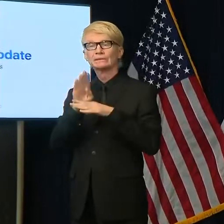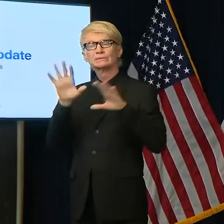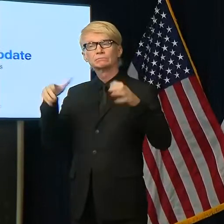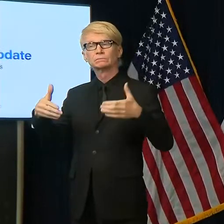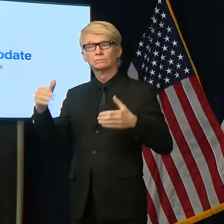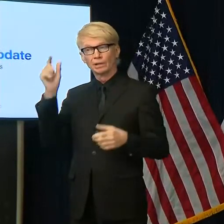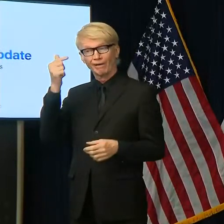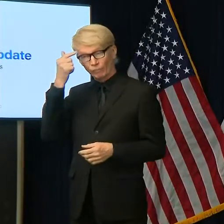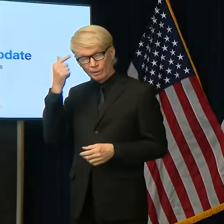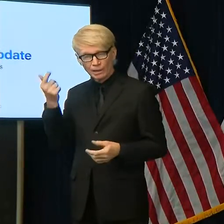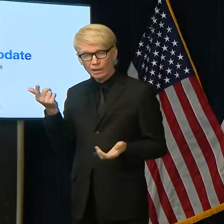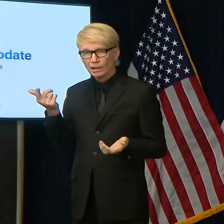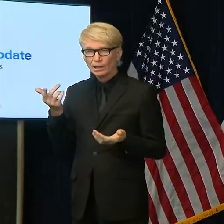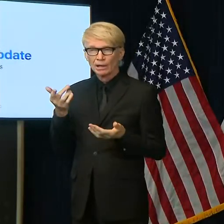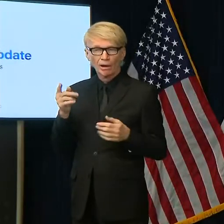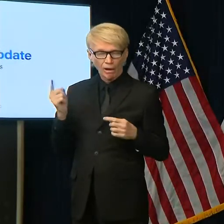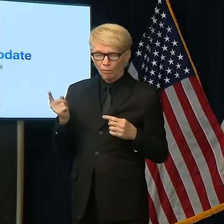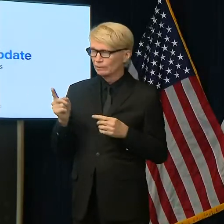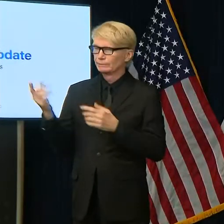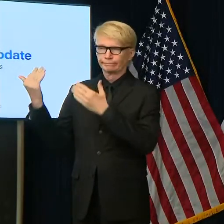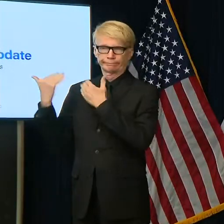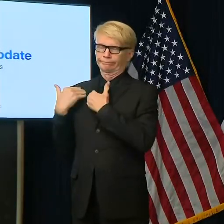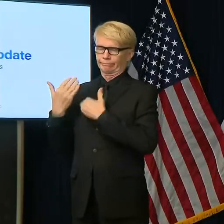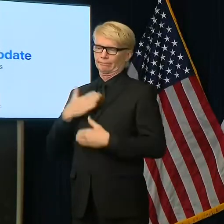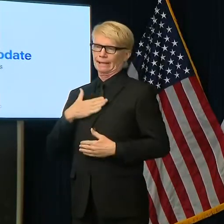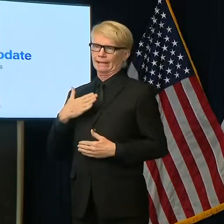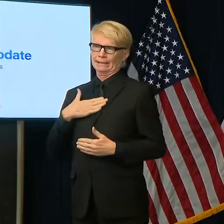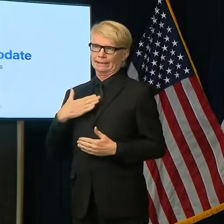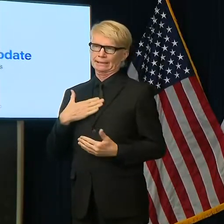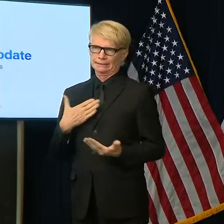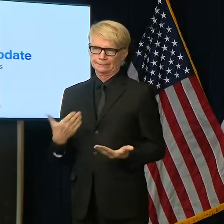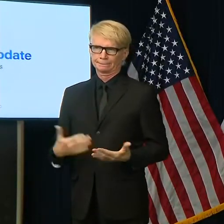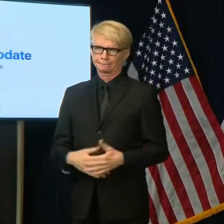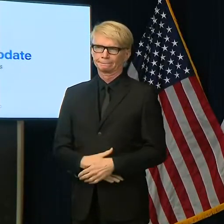another lands on my shoulders.